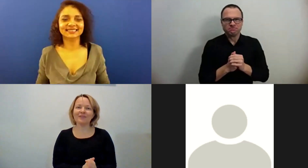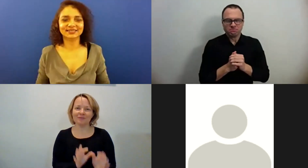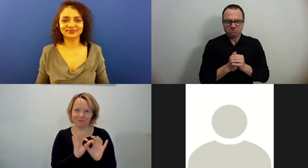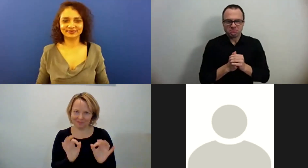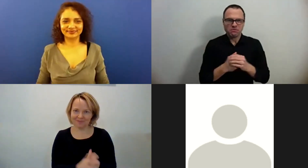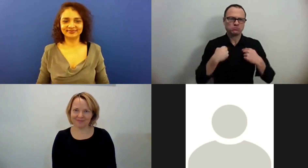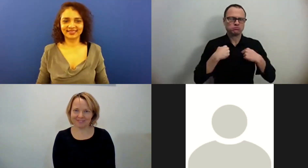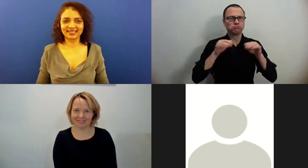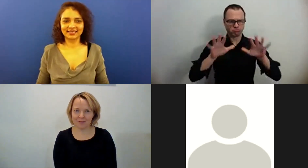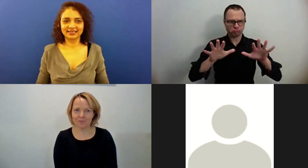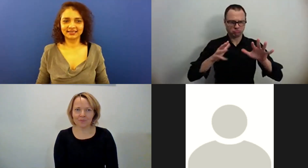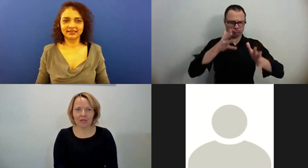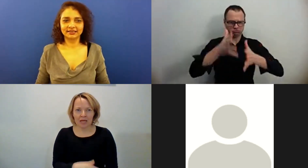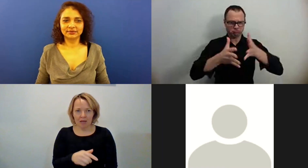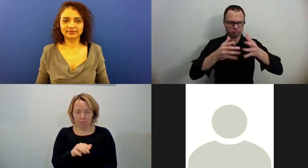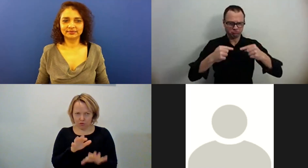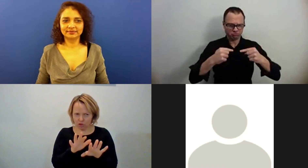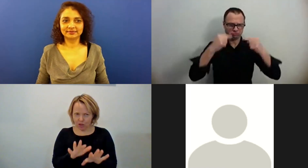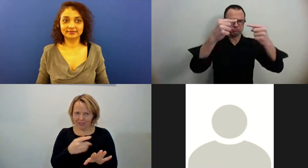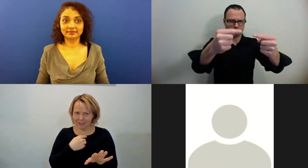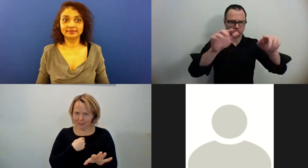those. Ruva, sure.